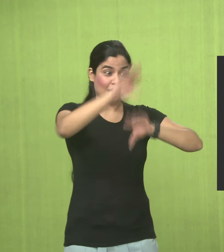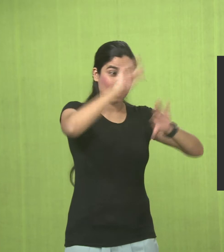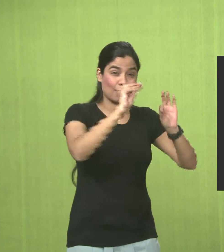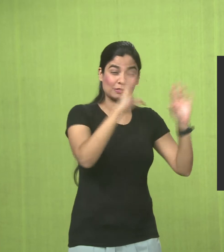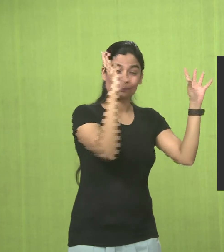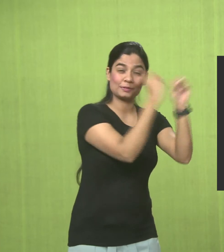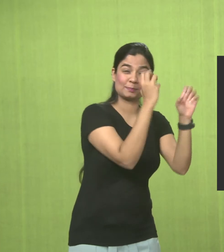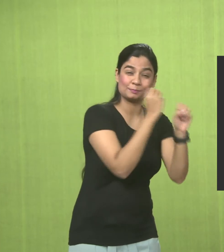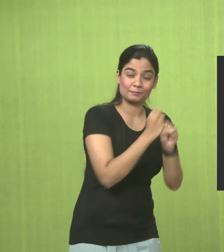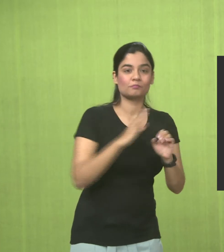Home science